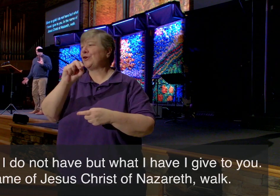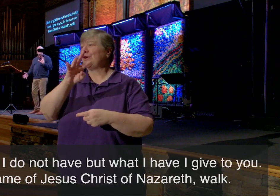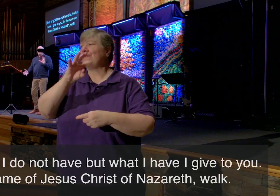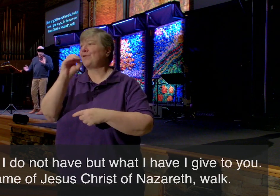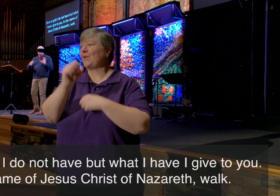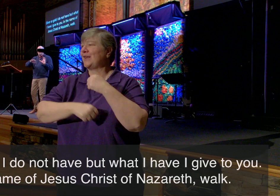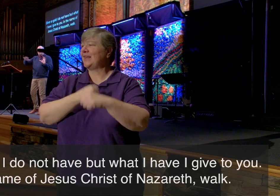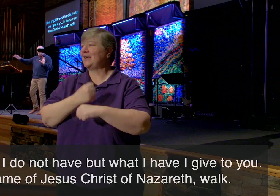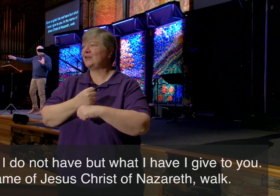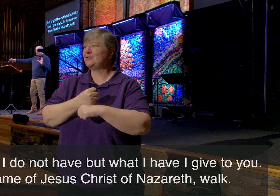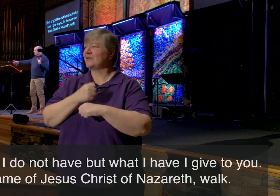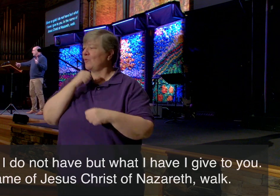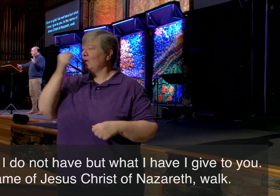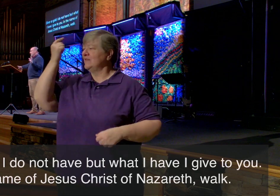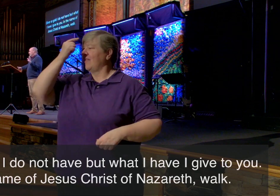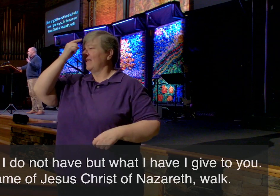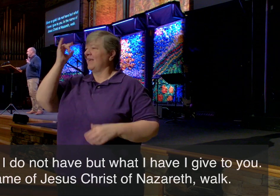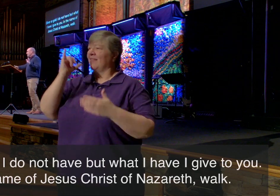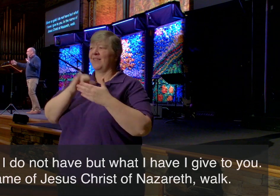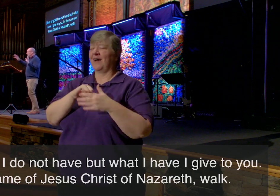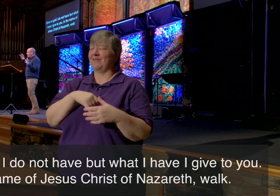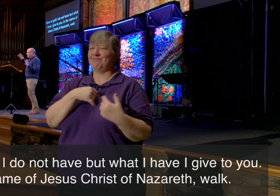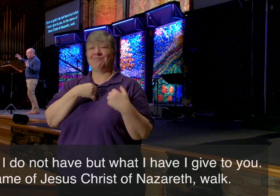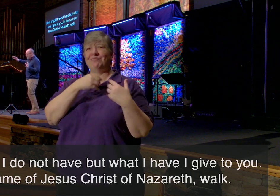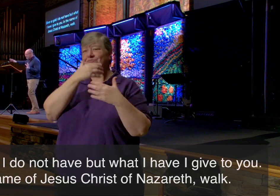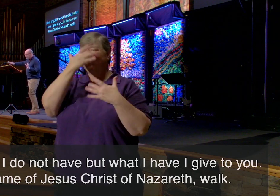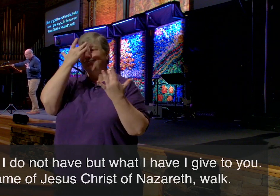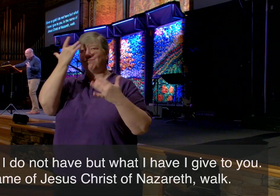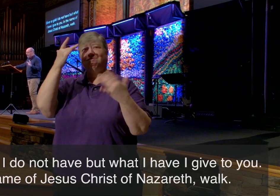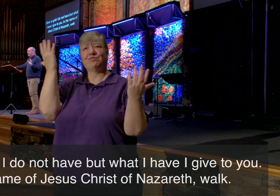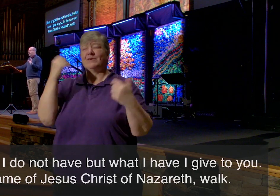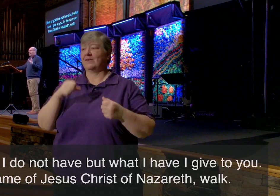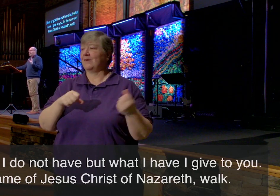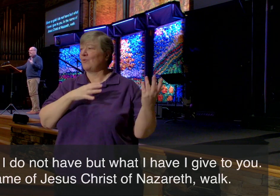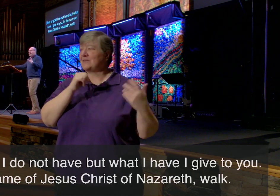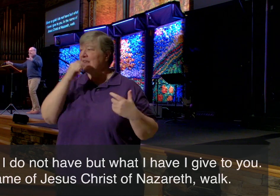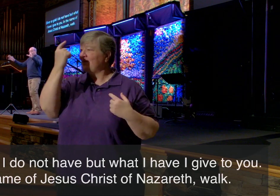years? He wasn't even thinking that way. That ship had sailed a long time ago. It